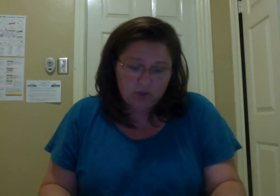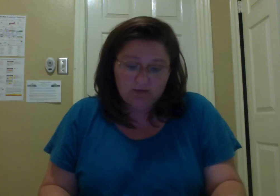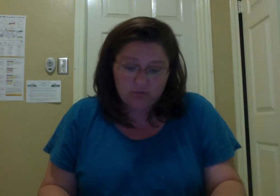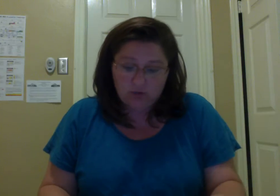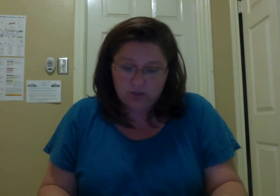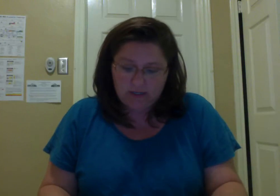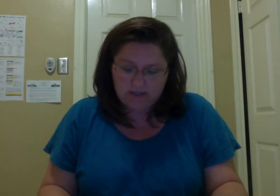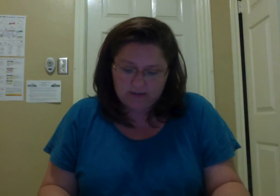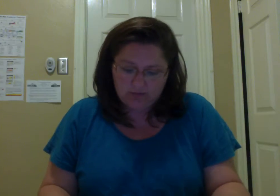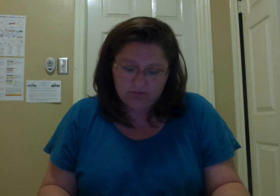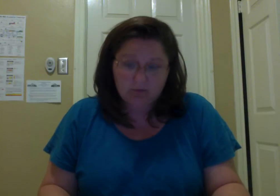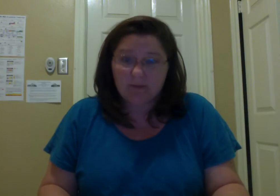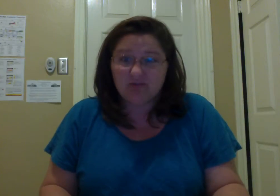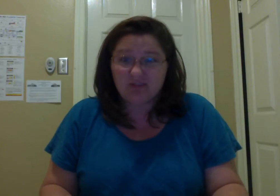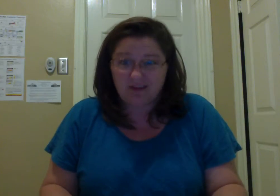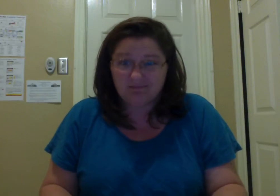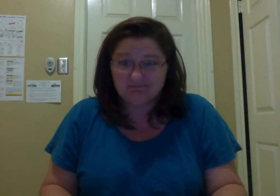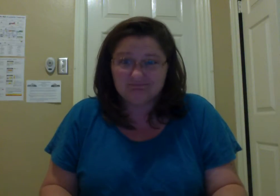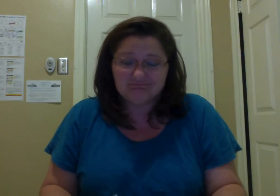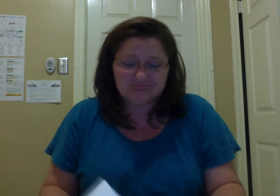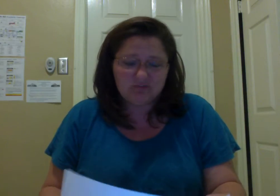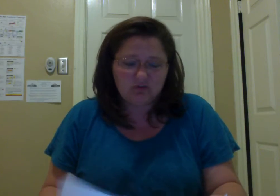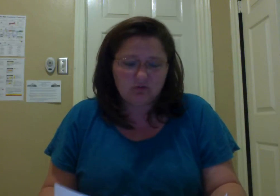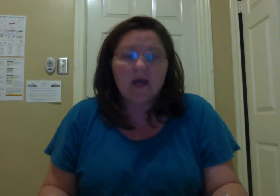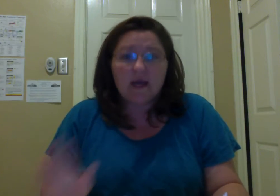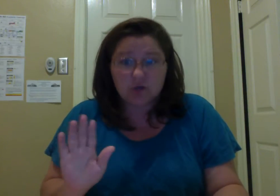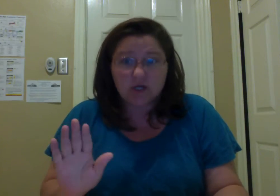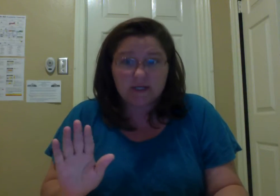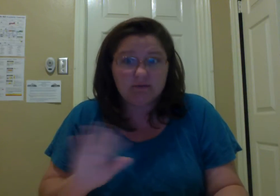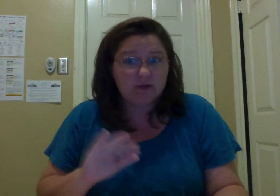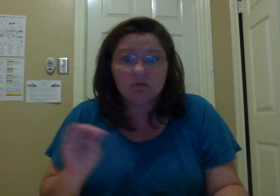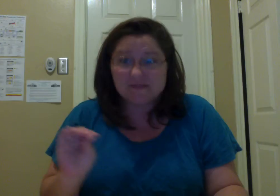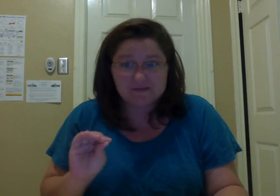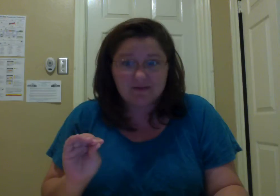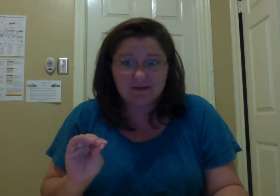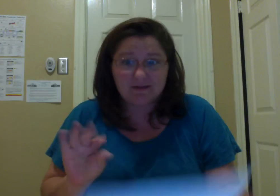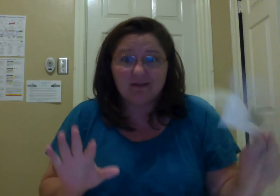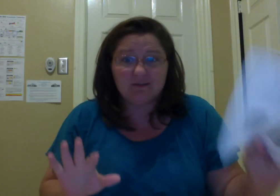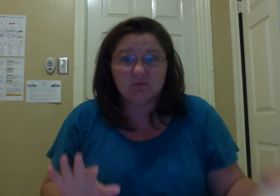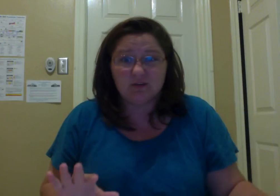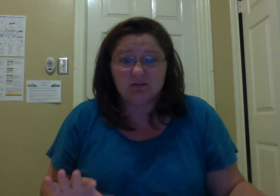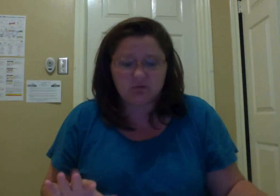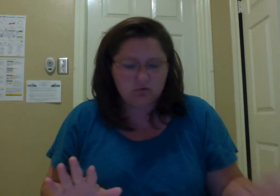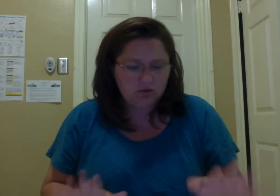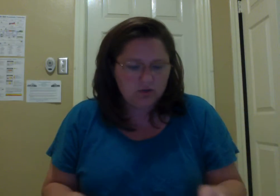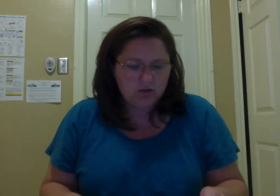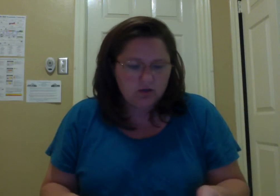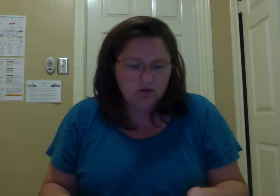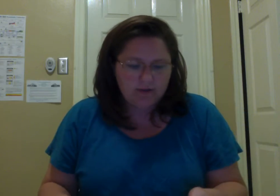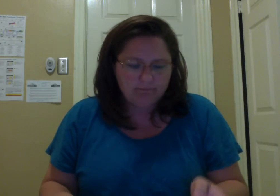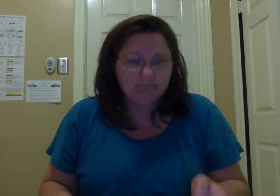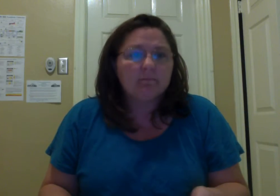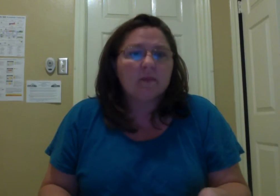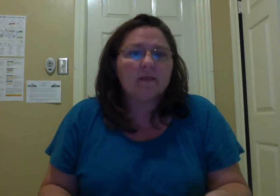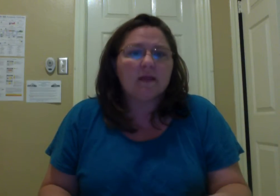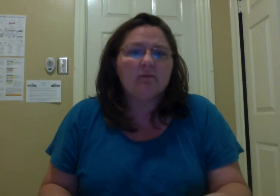is long, and it goes all the way to page 10. So you're going to get a video specifically to that. It's really difficult. Okay, the next part